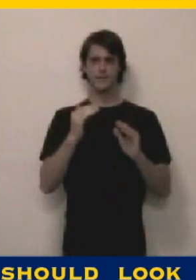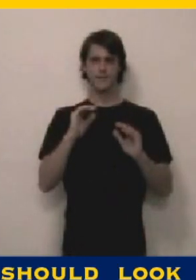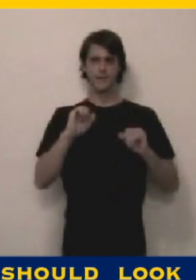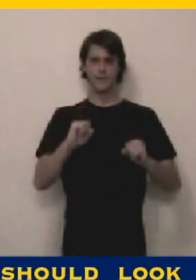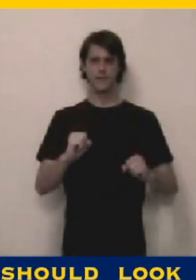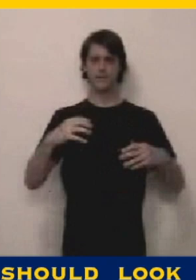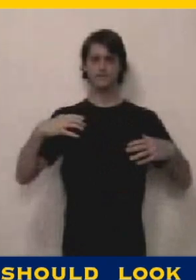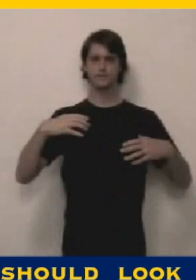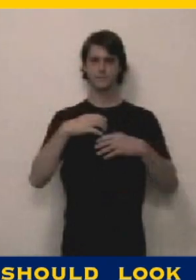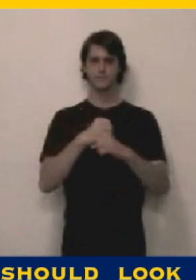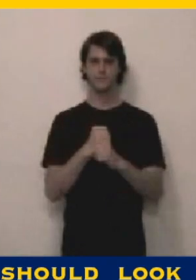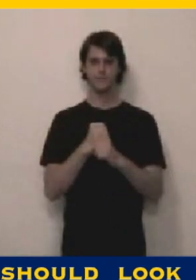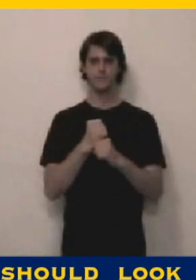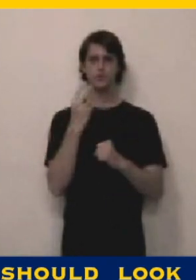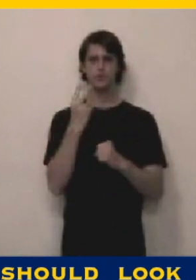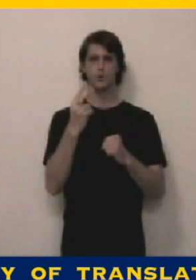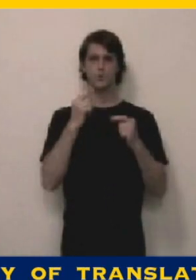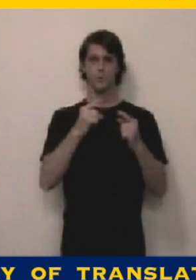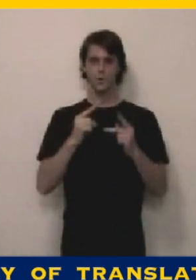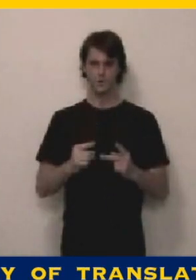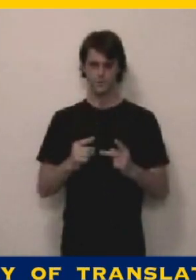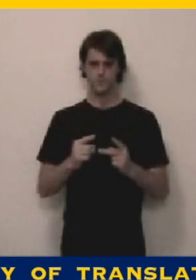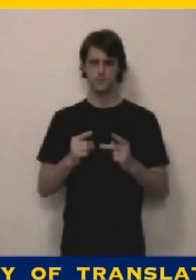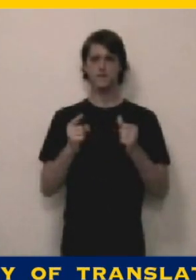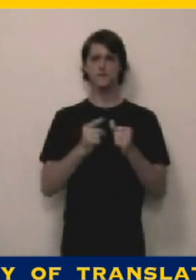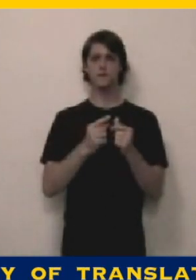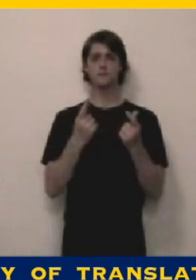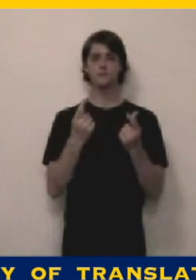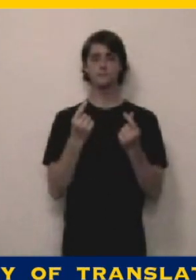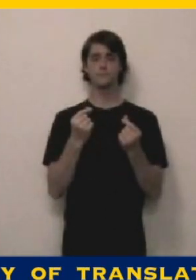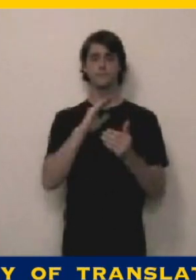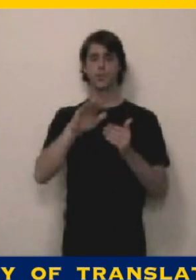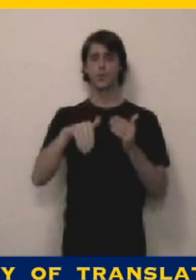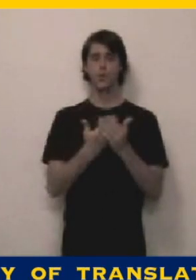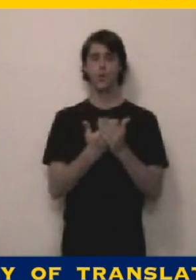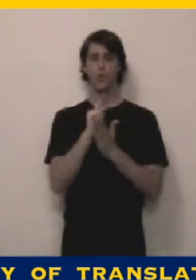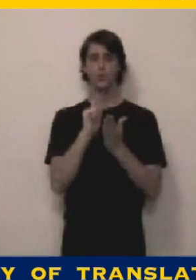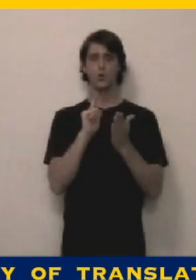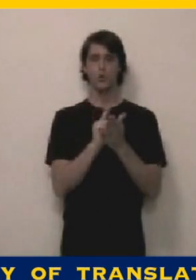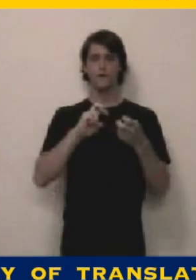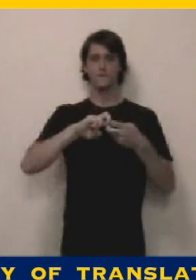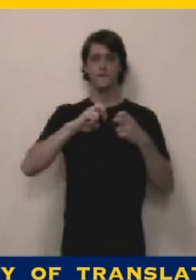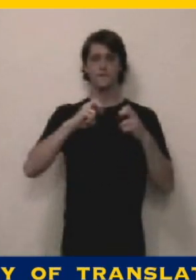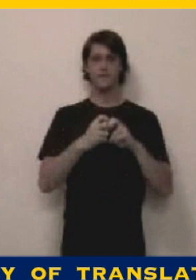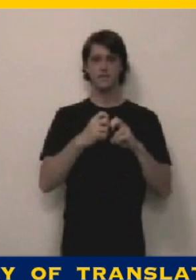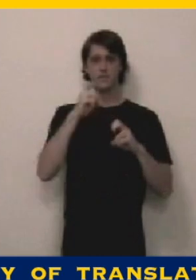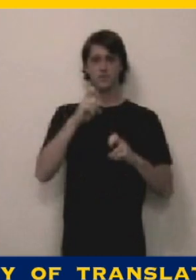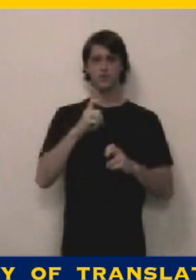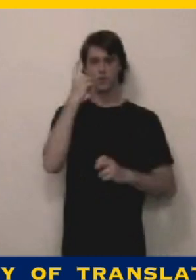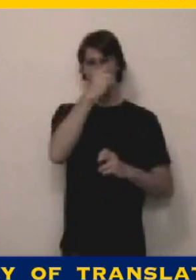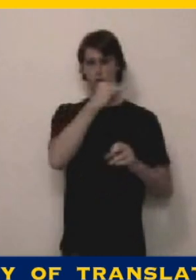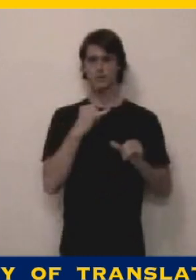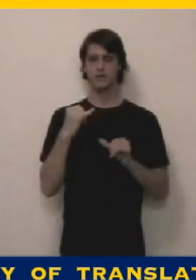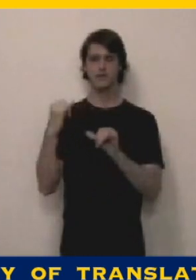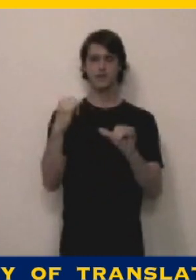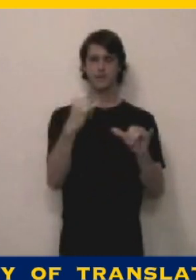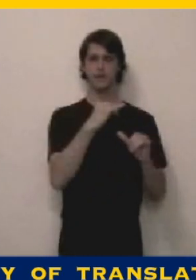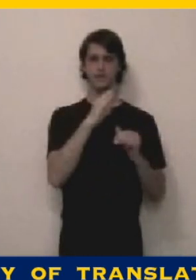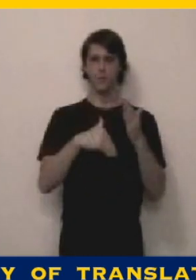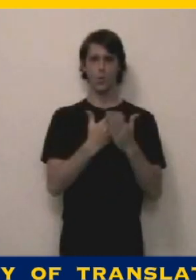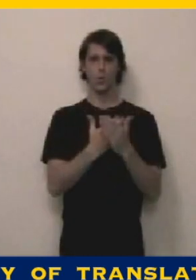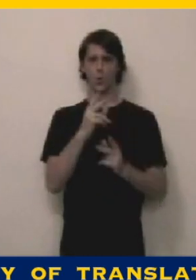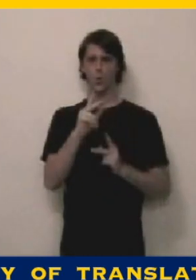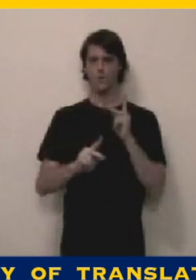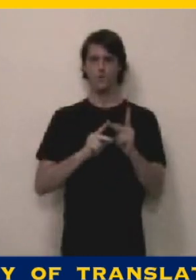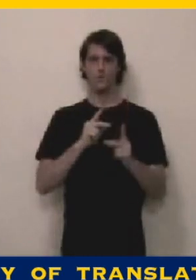everyone, regardless of the speed at which they are moving. And number 2, the most accurate way of translating distances and times between 2 observers moving